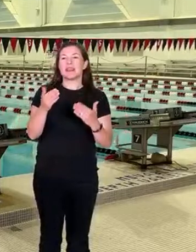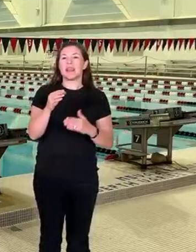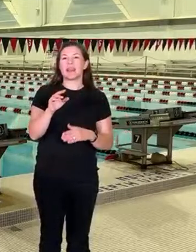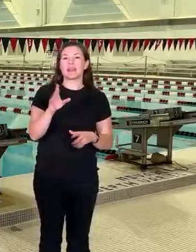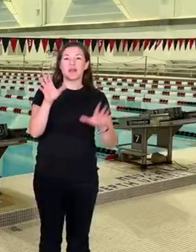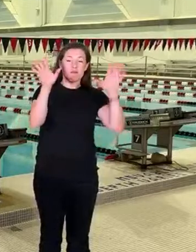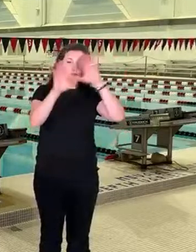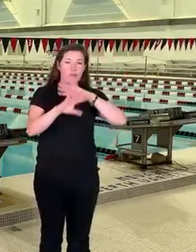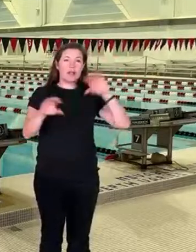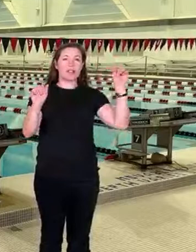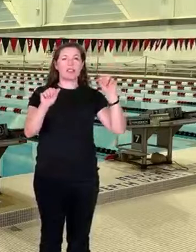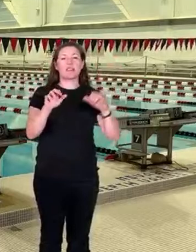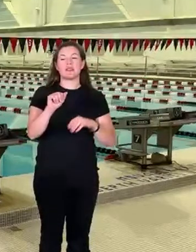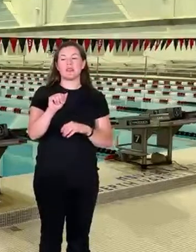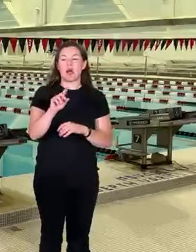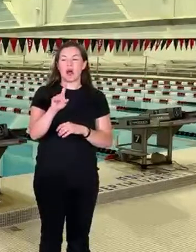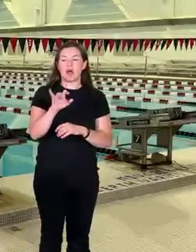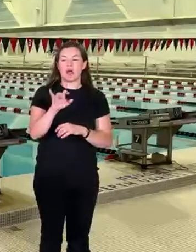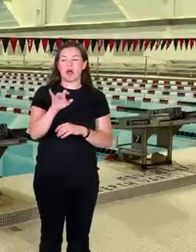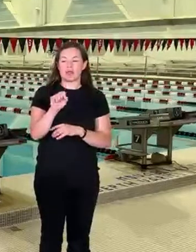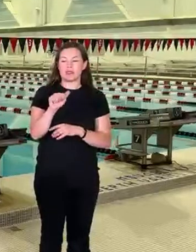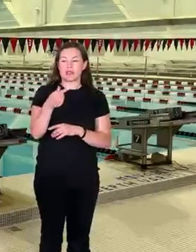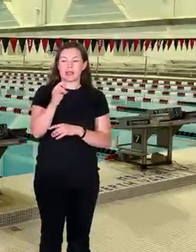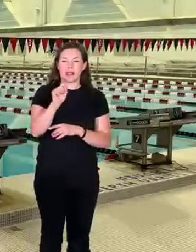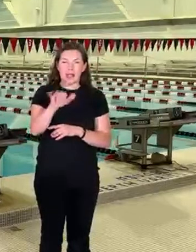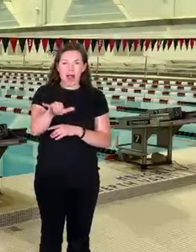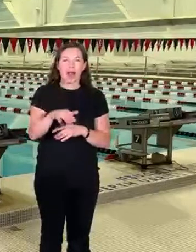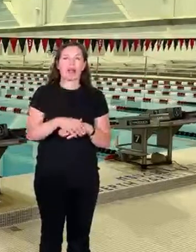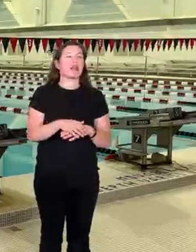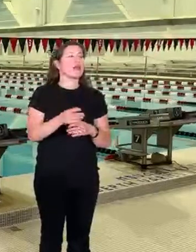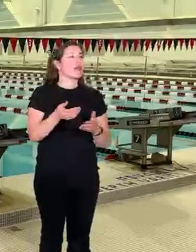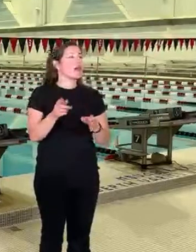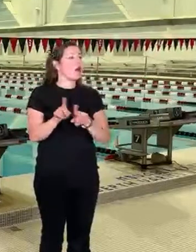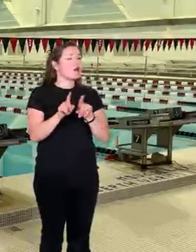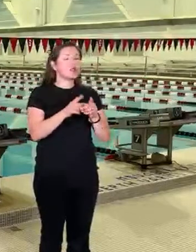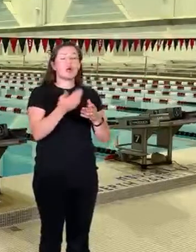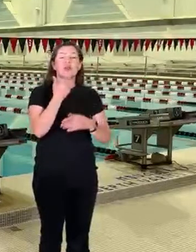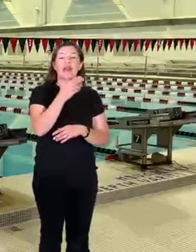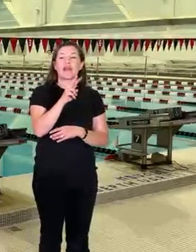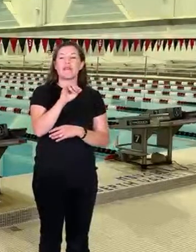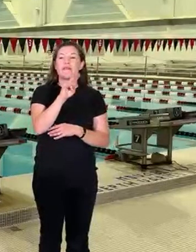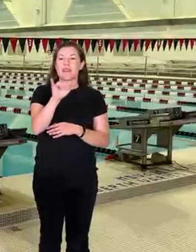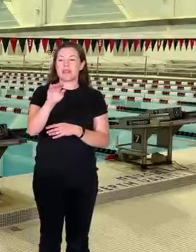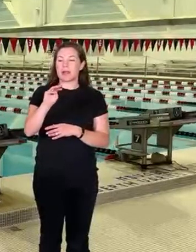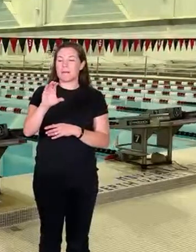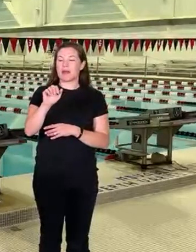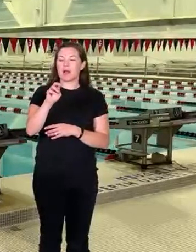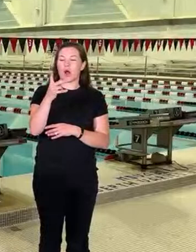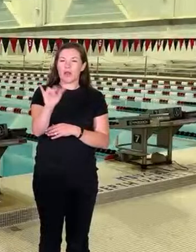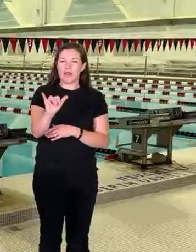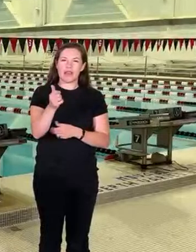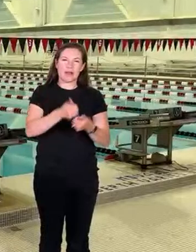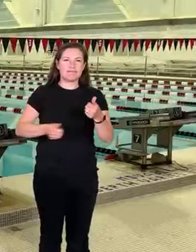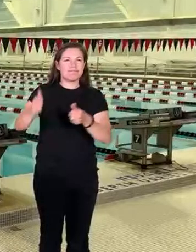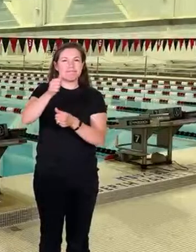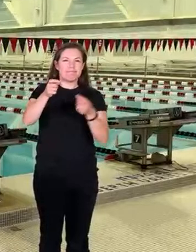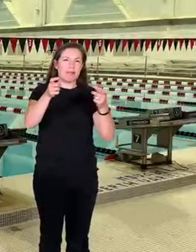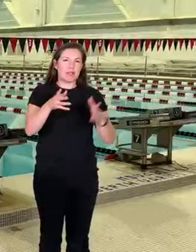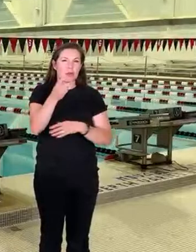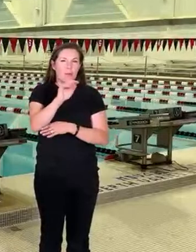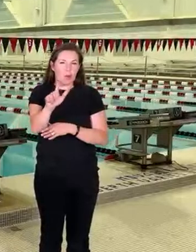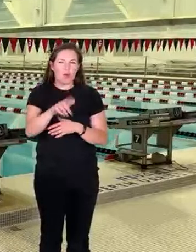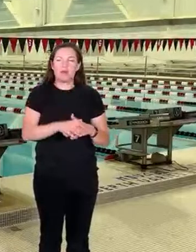Erie President Nadim Sagai for allowing us to be here, as well as Vinnie McCarthy, the manager of the pool system here. Just